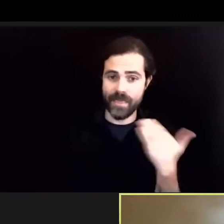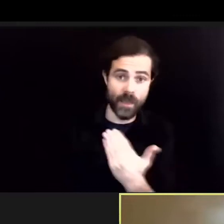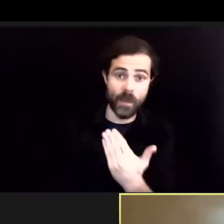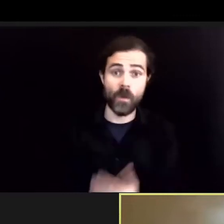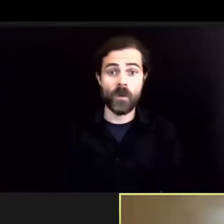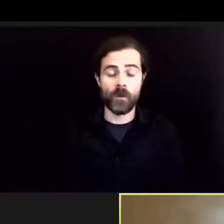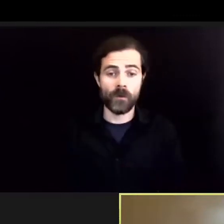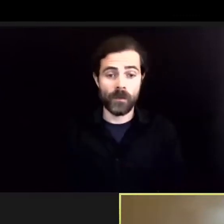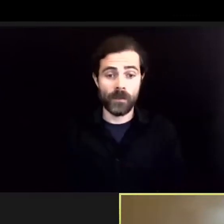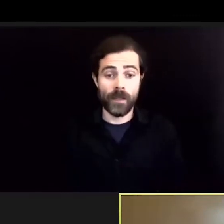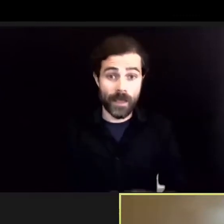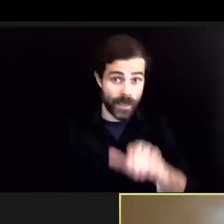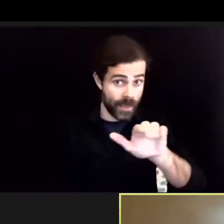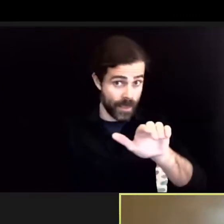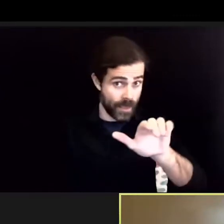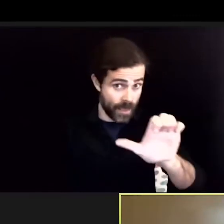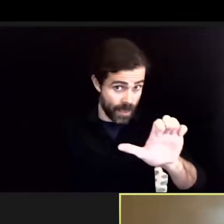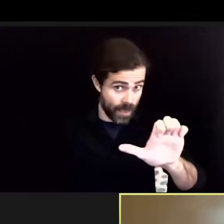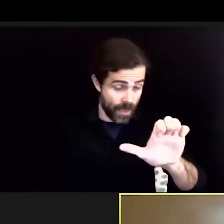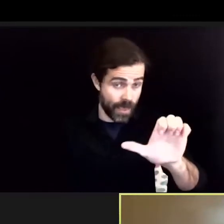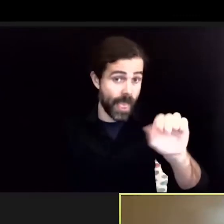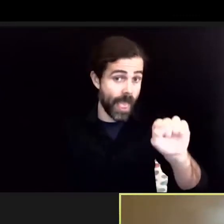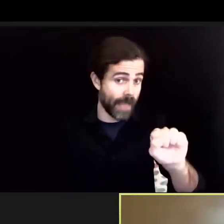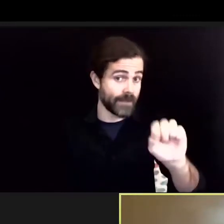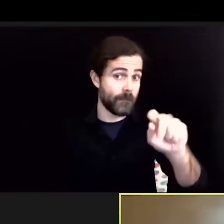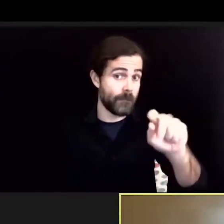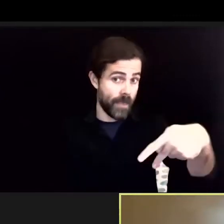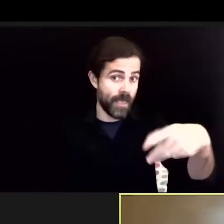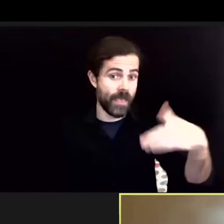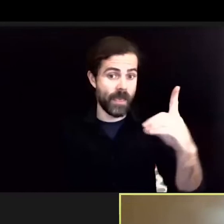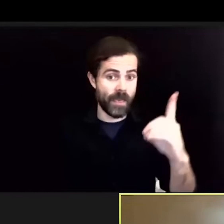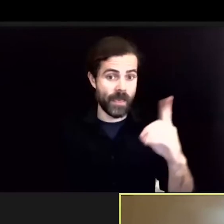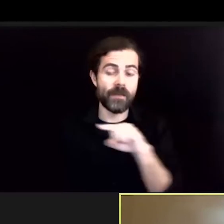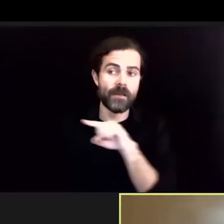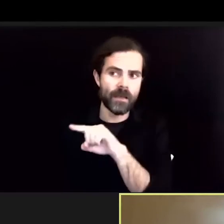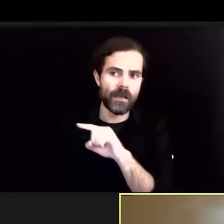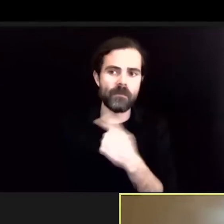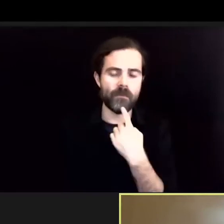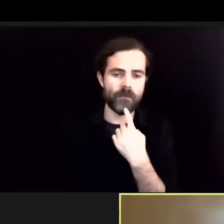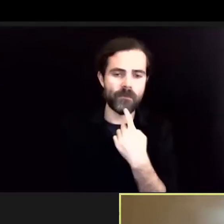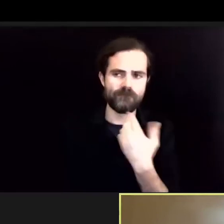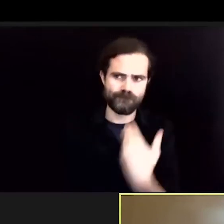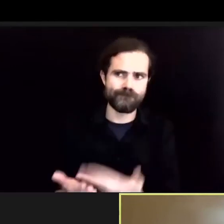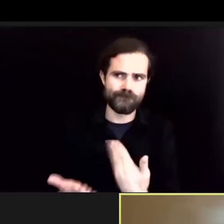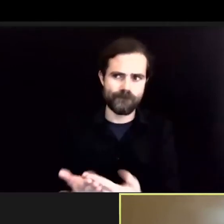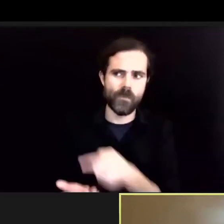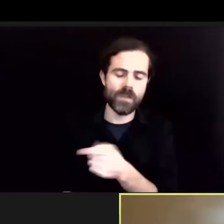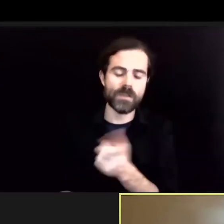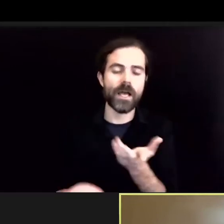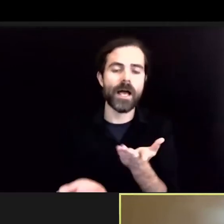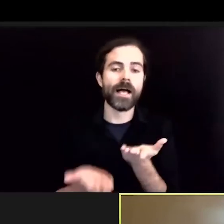ASPD is the best guarantee that the current and future service provider will